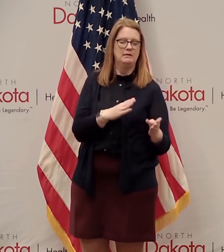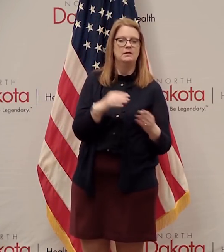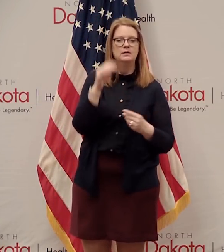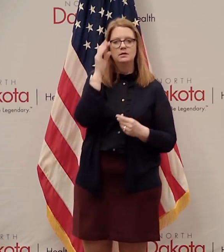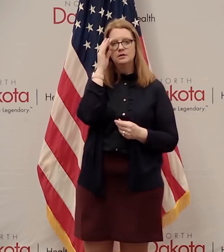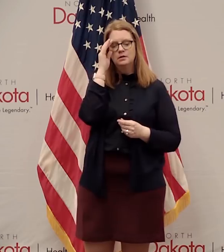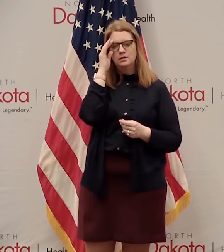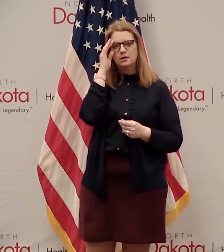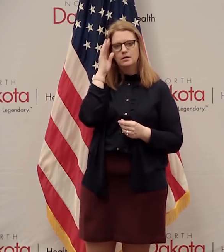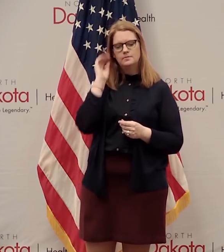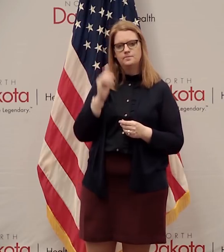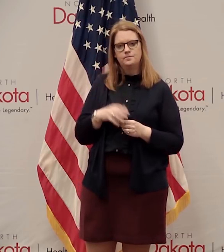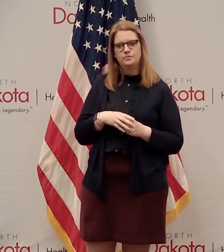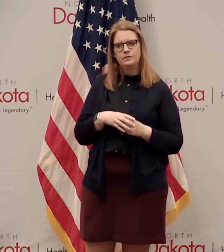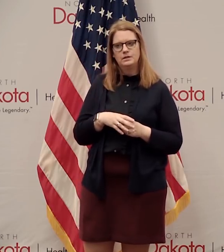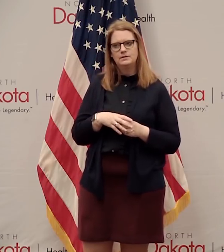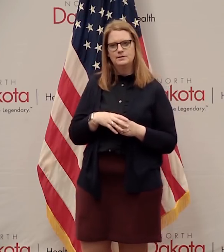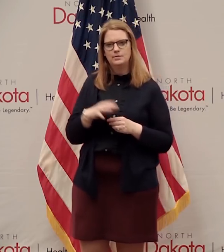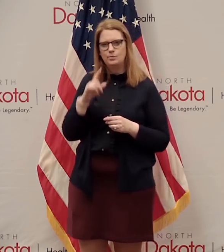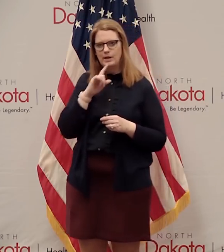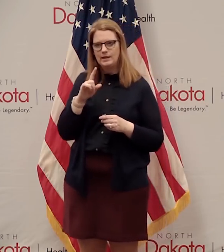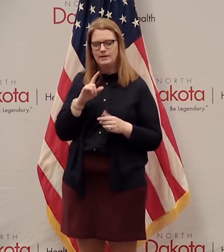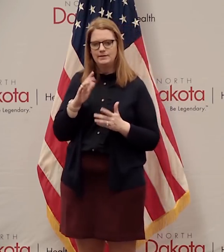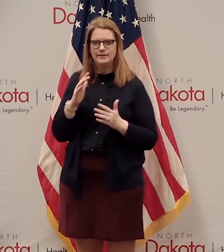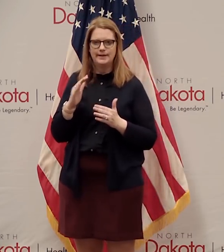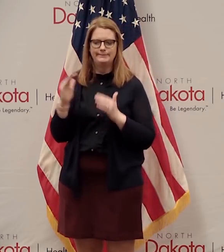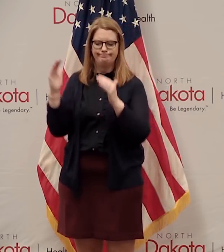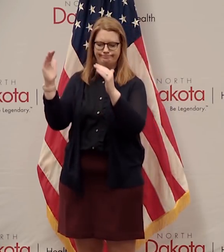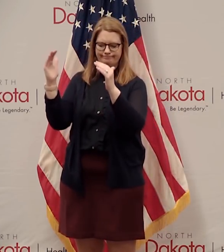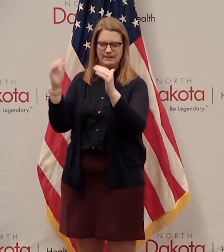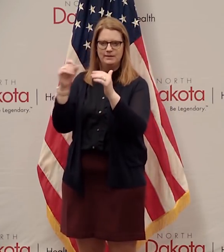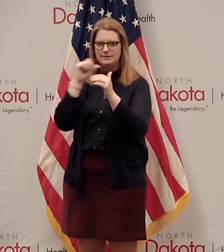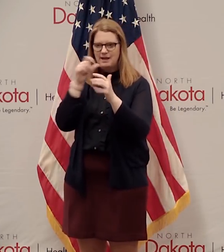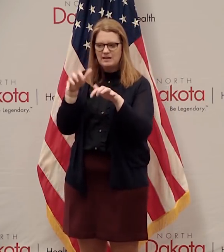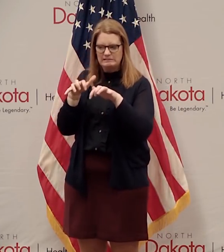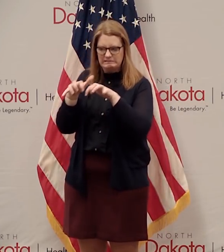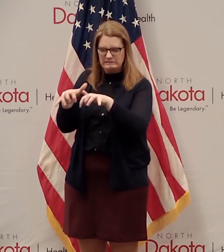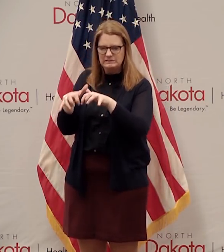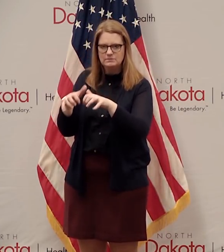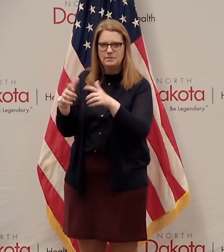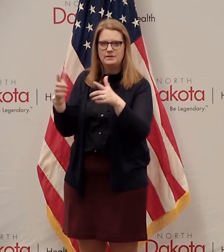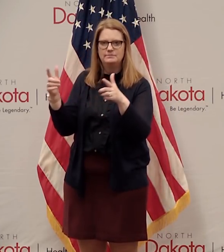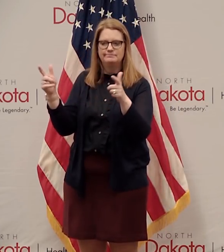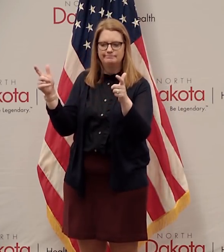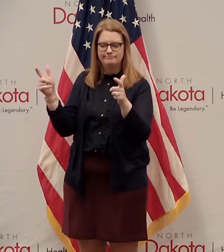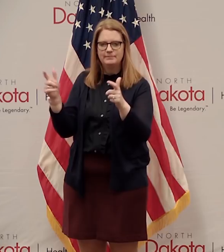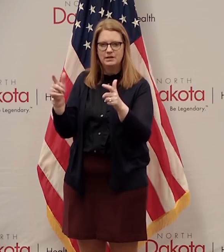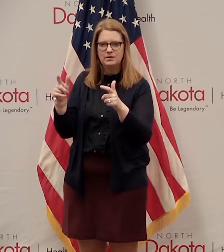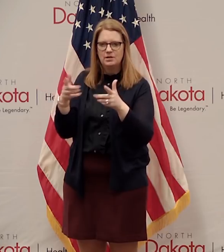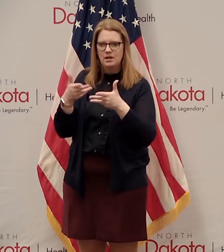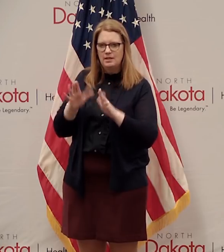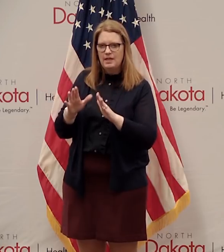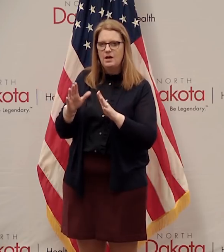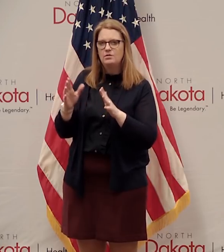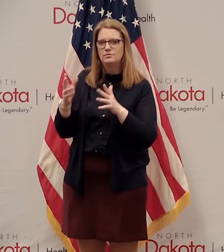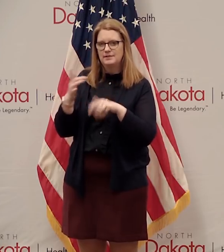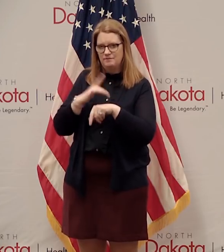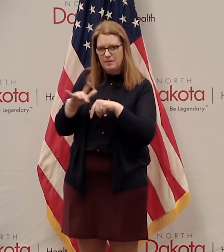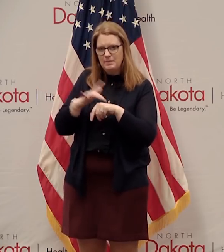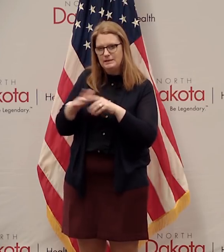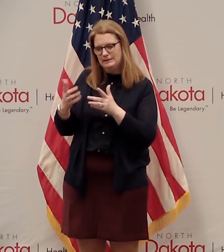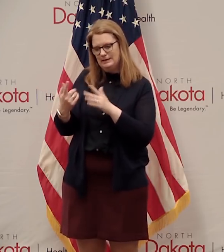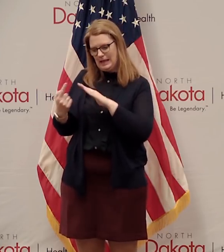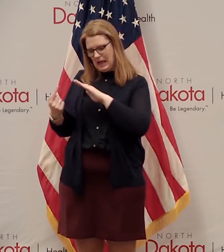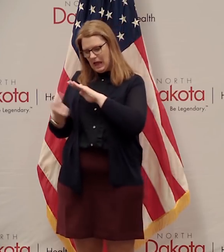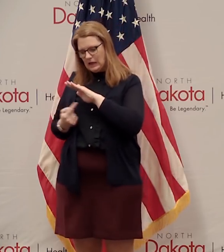an effort to, as we say, de-densify, make sure that we had the ability to have space to isolate people if there